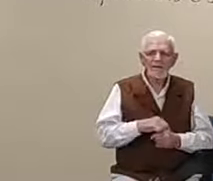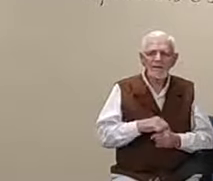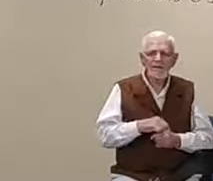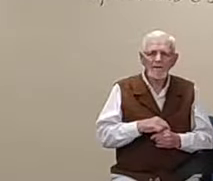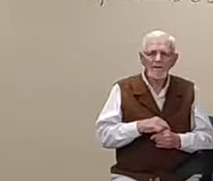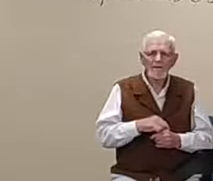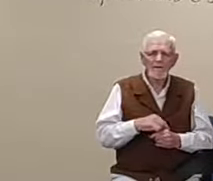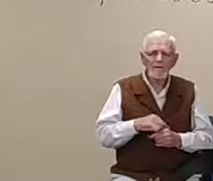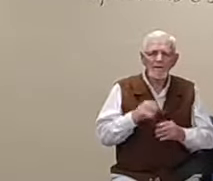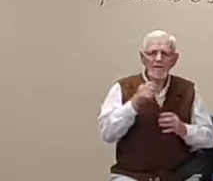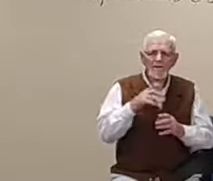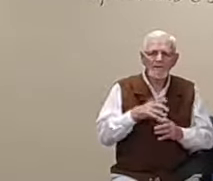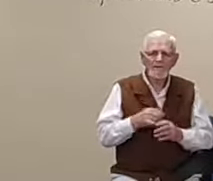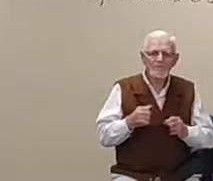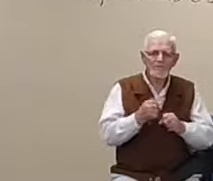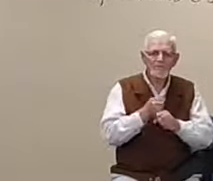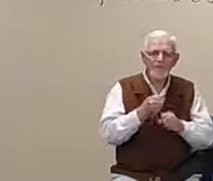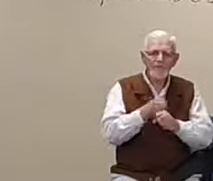marketplace?